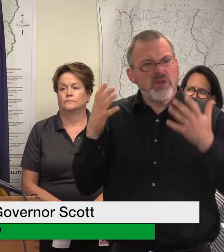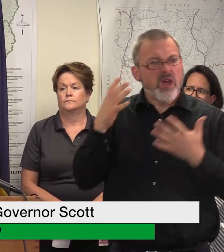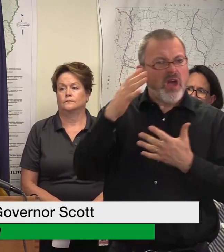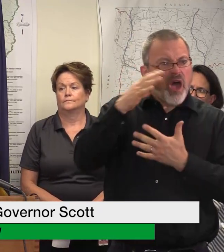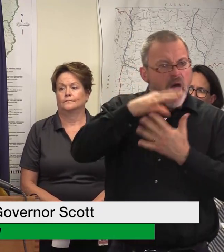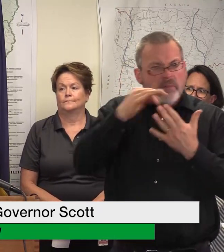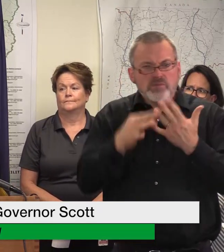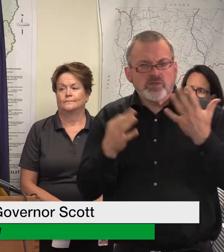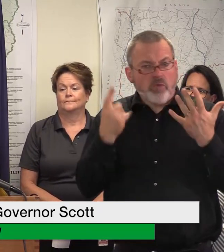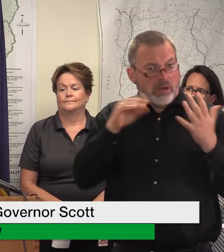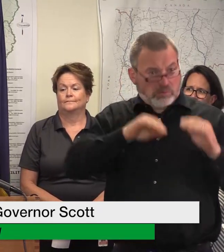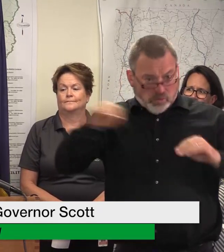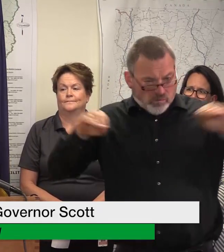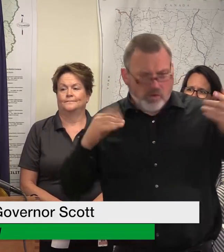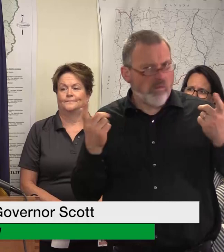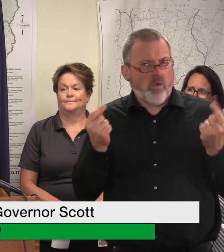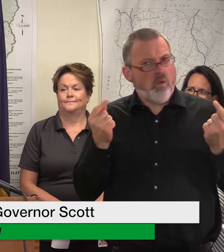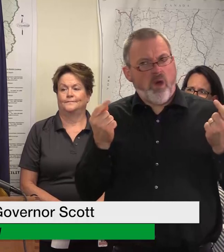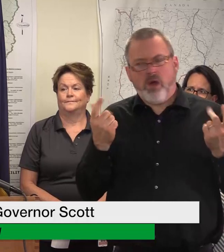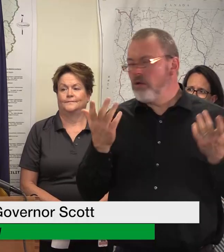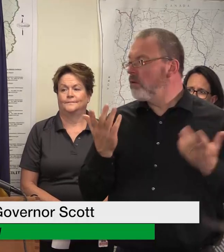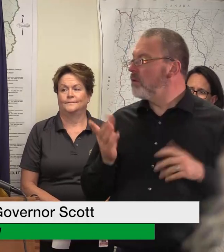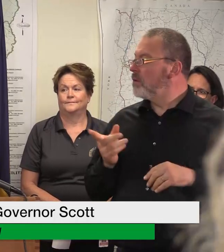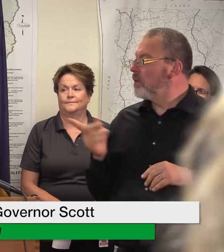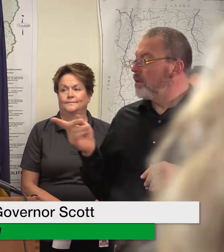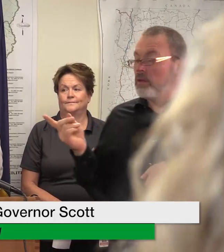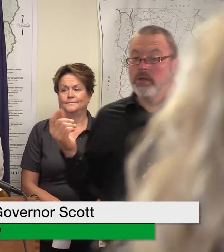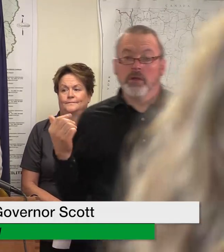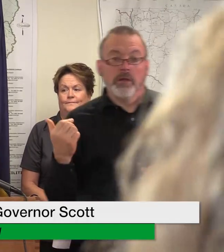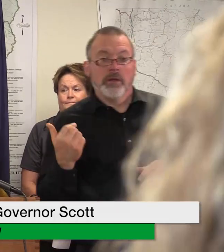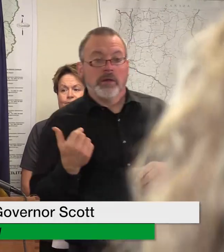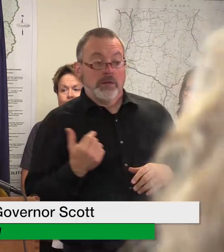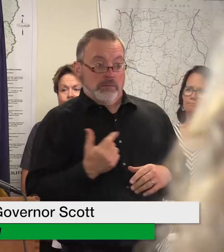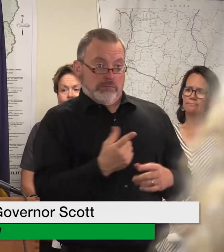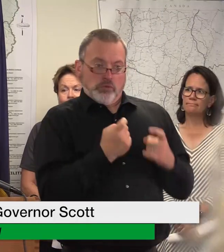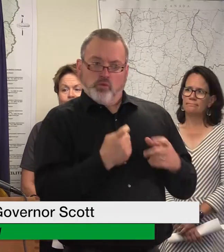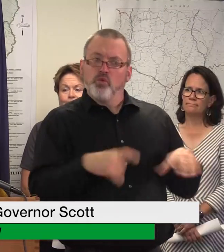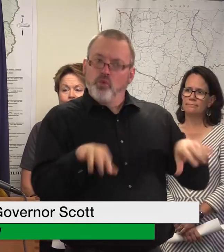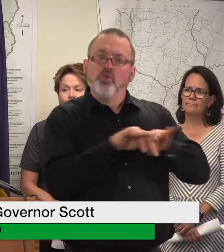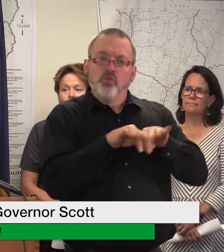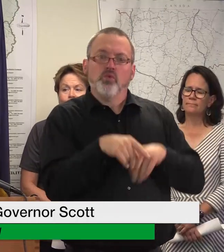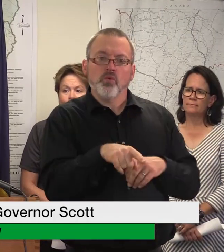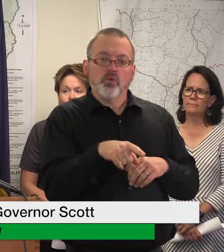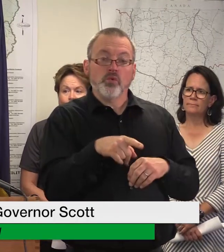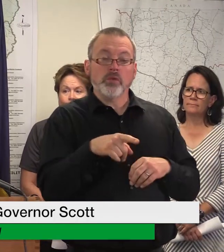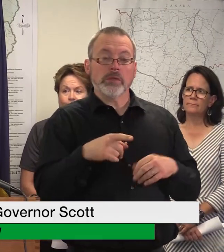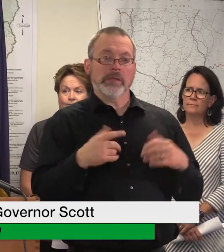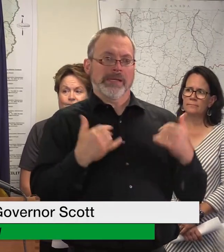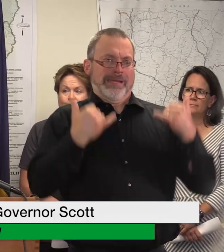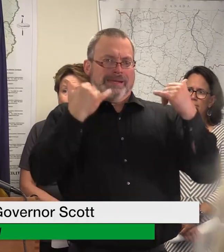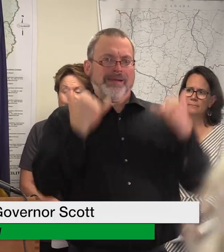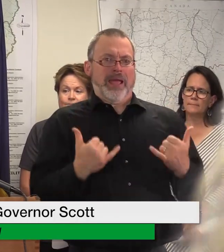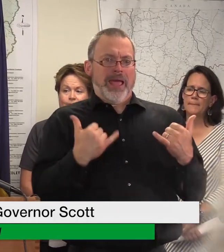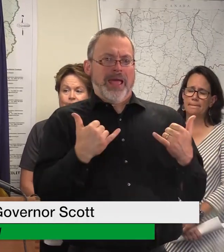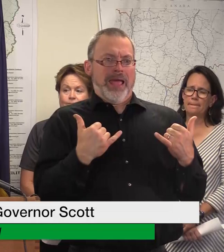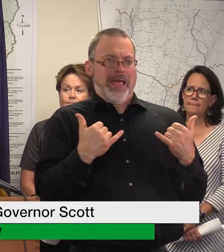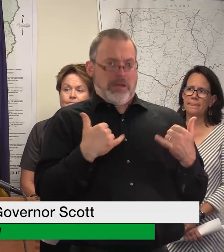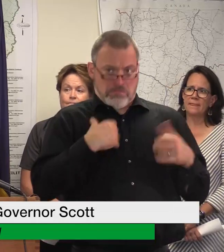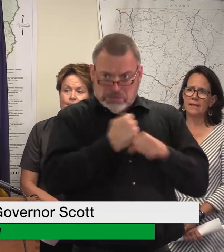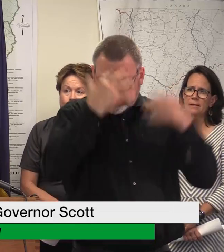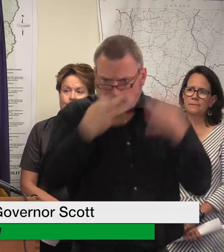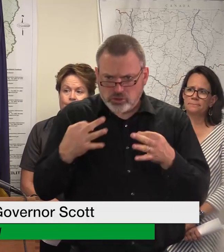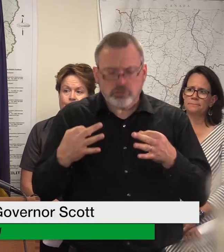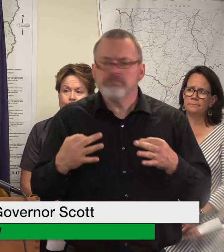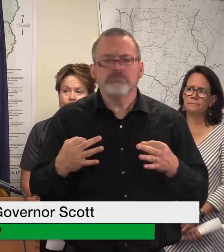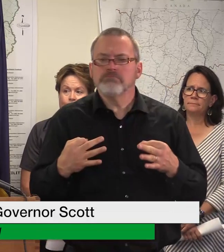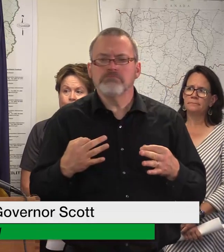alternatives? Yes, great question. It's hard at the moment to make a definitive one way